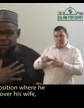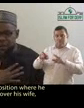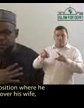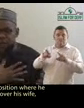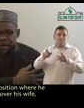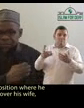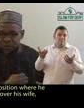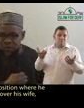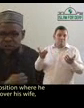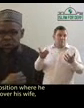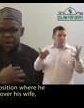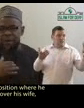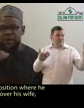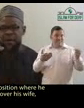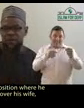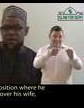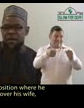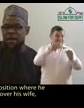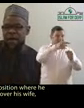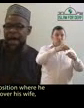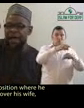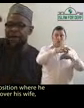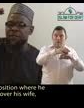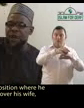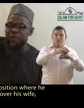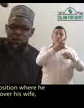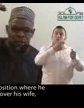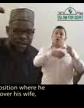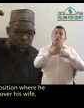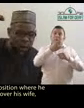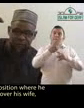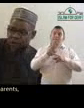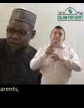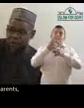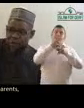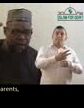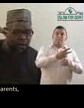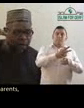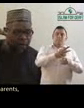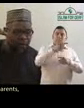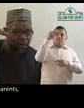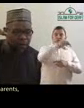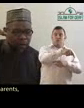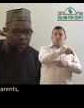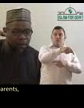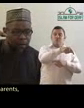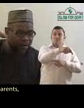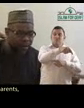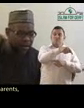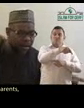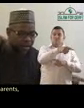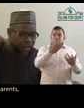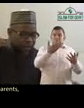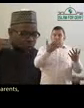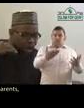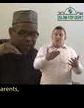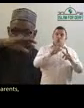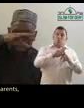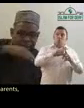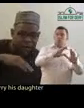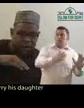daughter and he put himself in that position where he becomes a higher authority over his wife, her mother, than